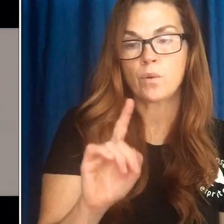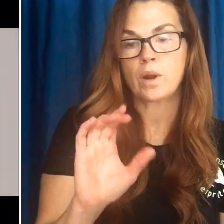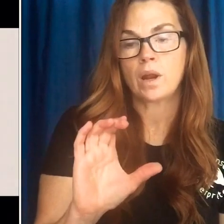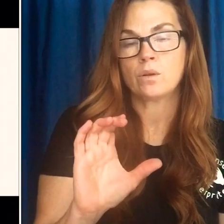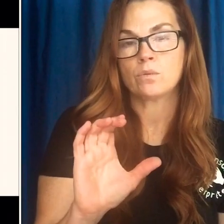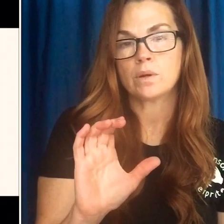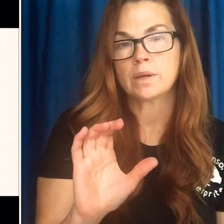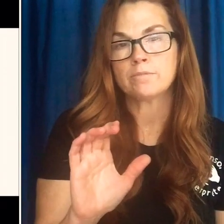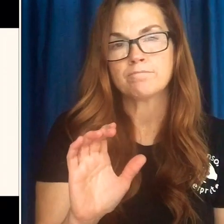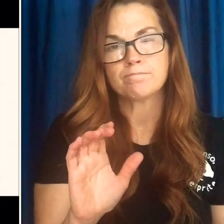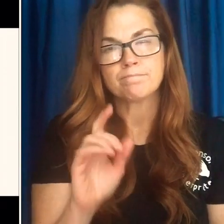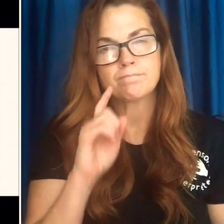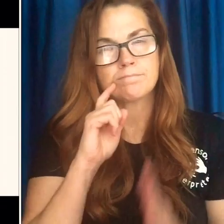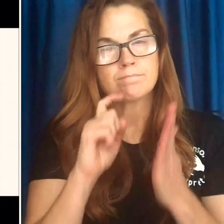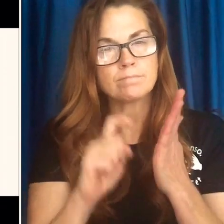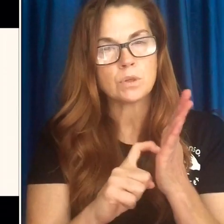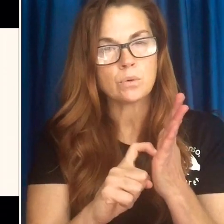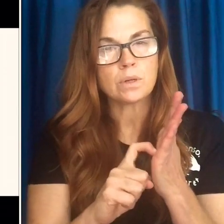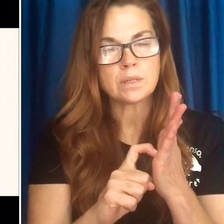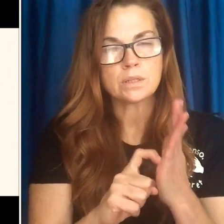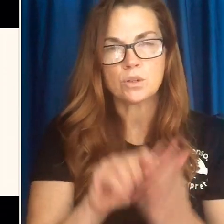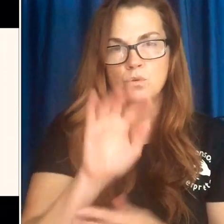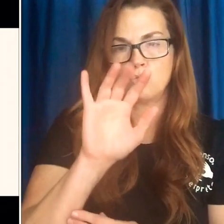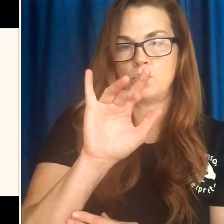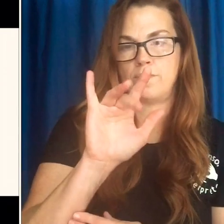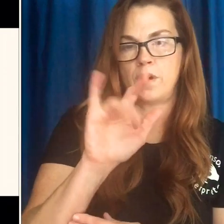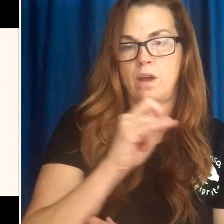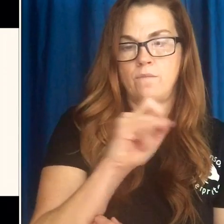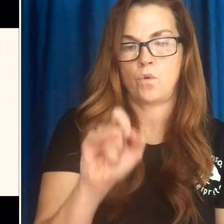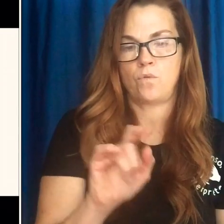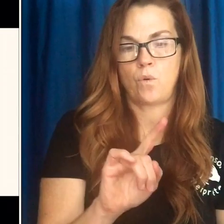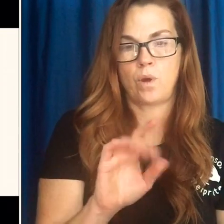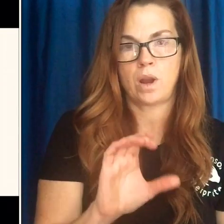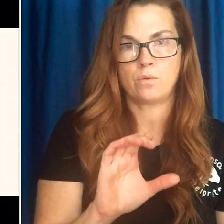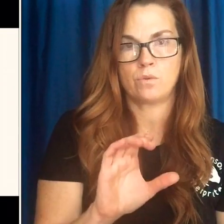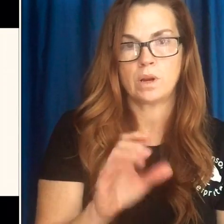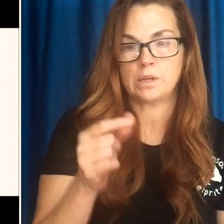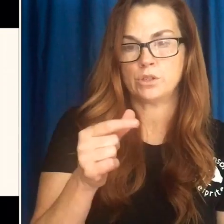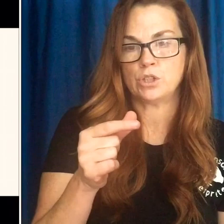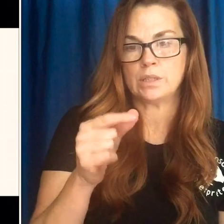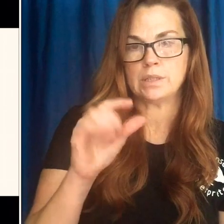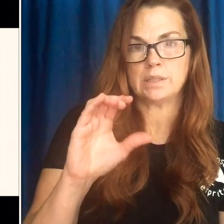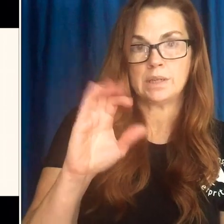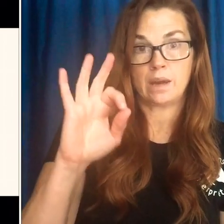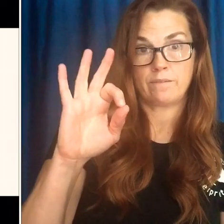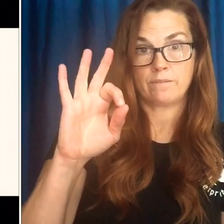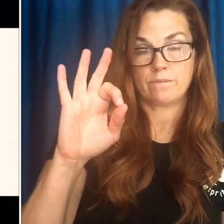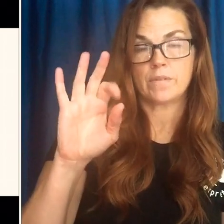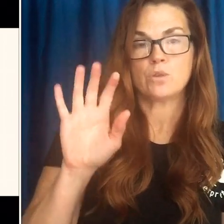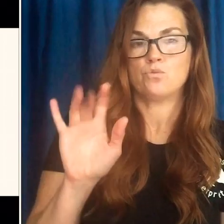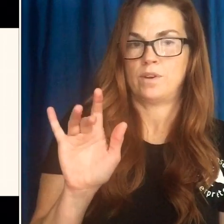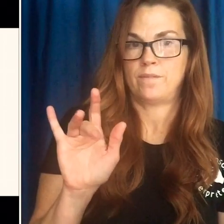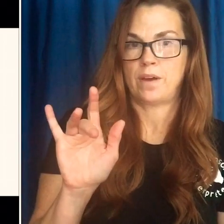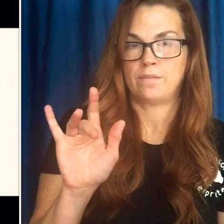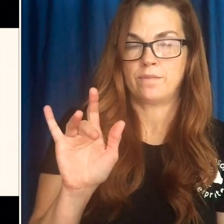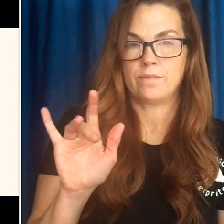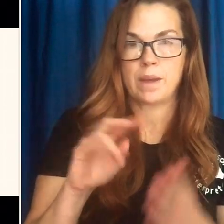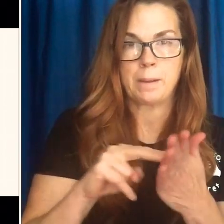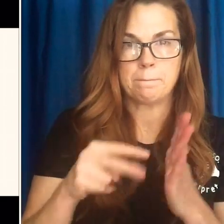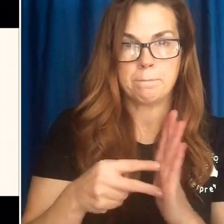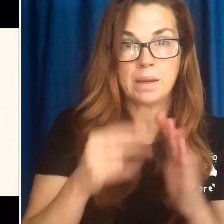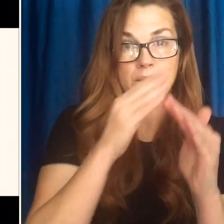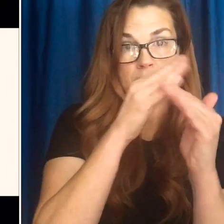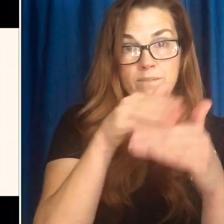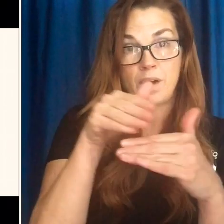100 share the greatest common factor of 25. And that if I were to divide